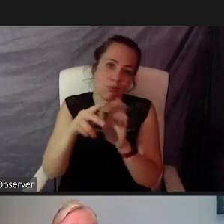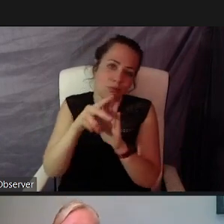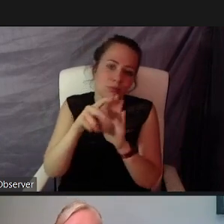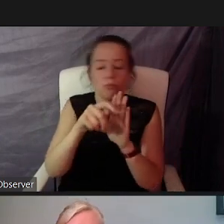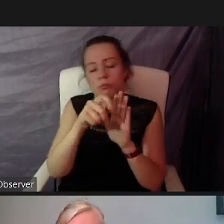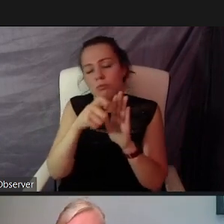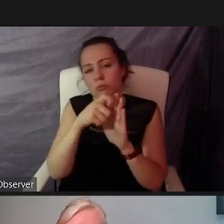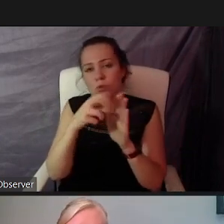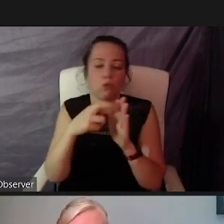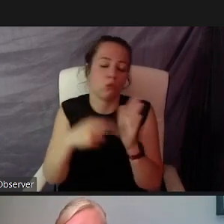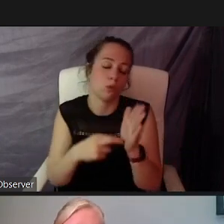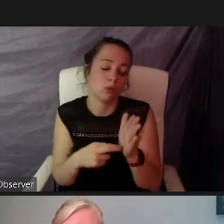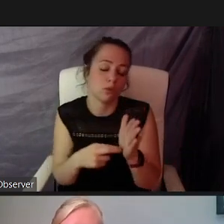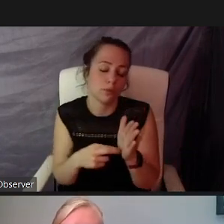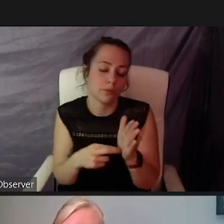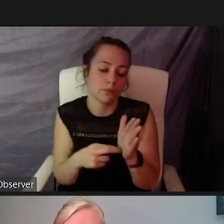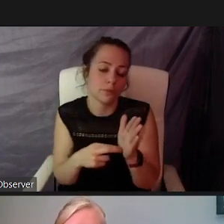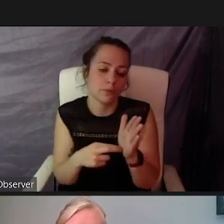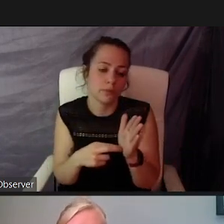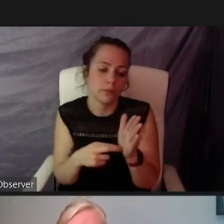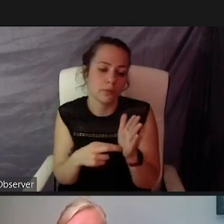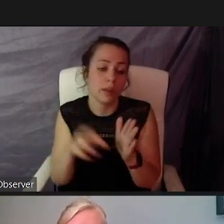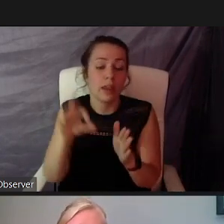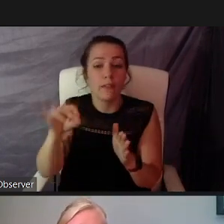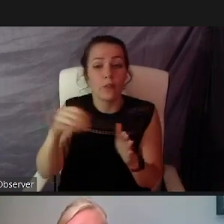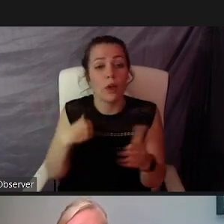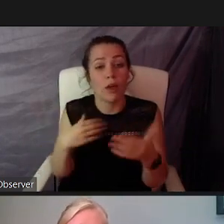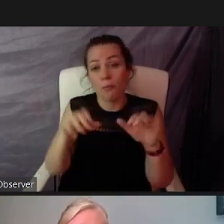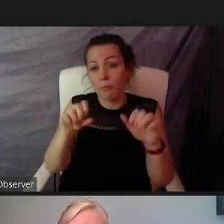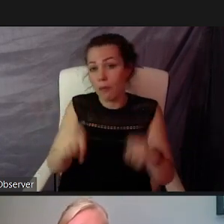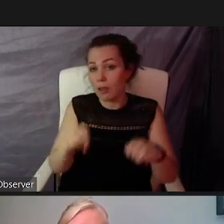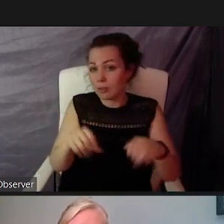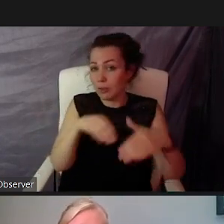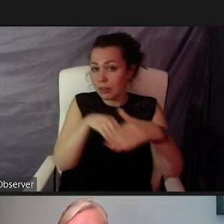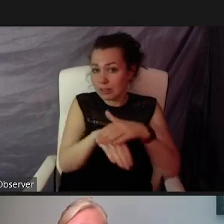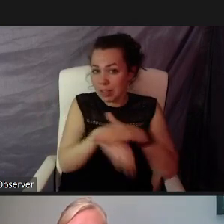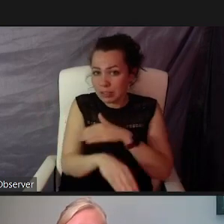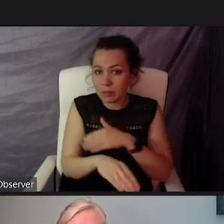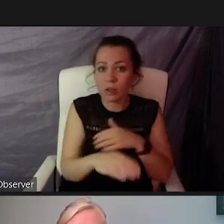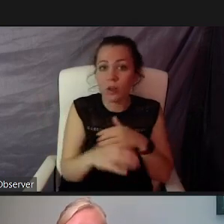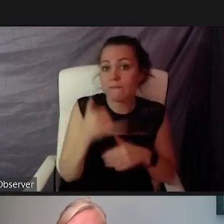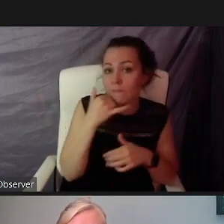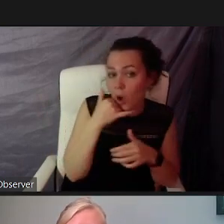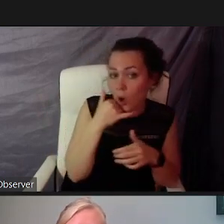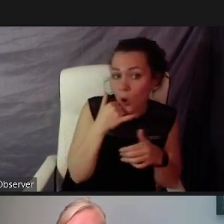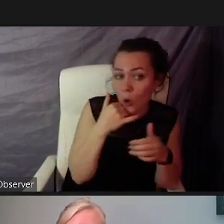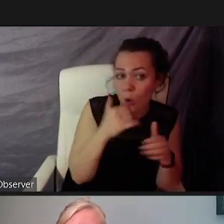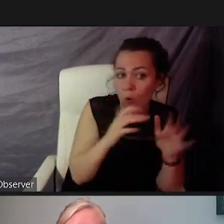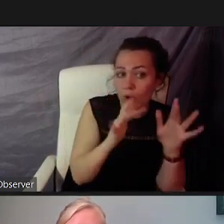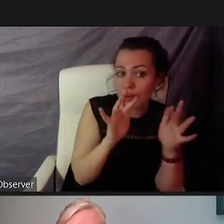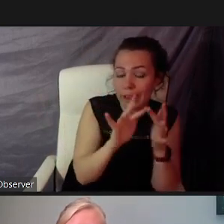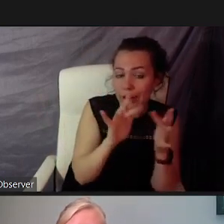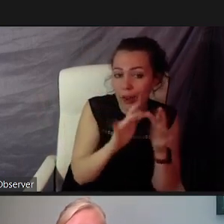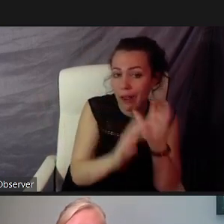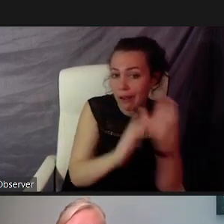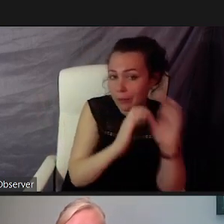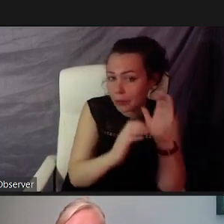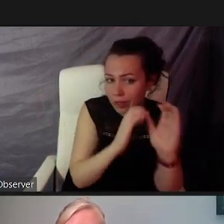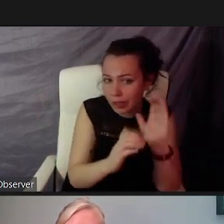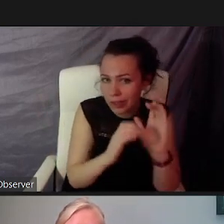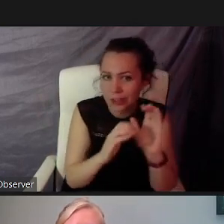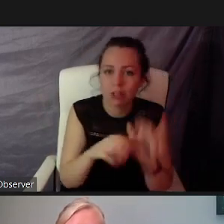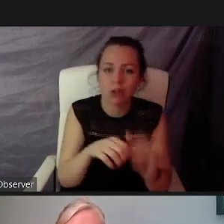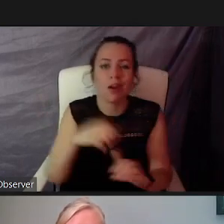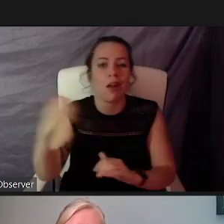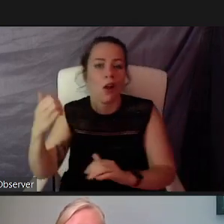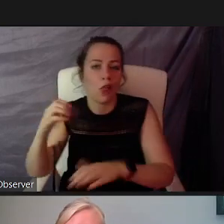this accessible to you, digital methods of communication or even phone is a really good way to keep maintaining your social contact. And it's